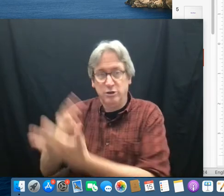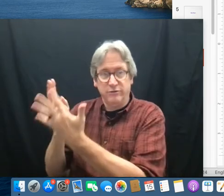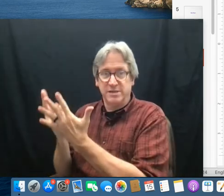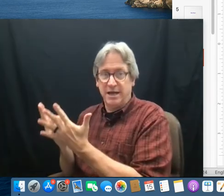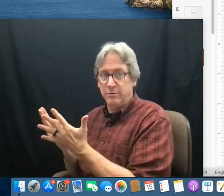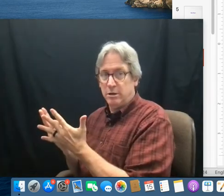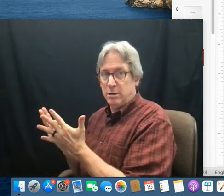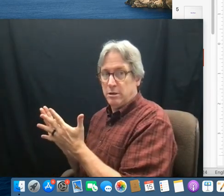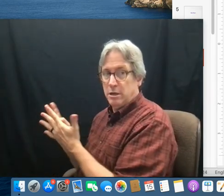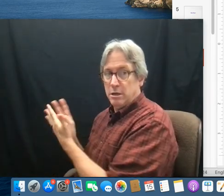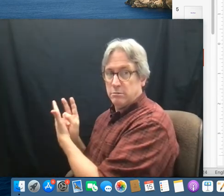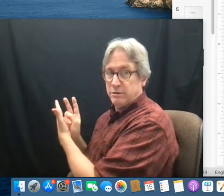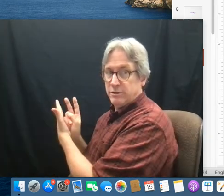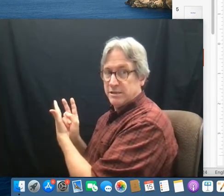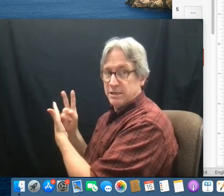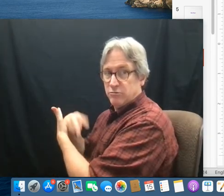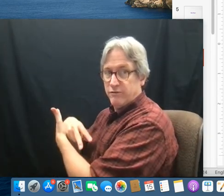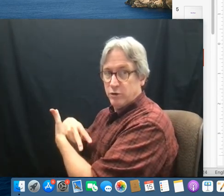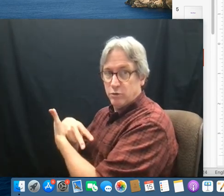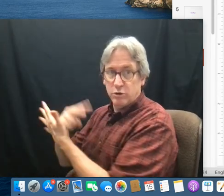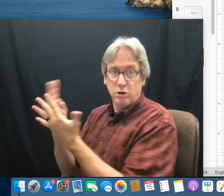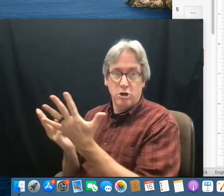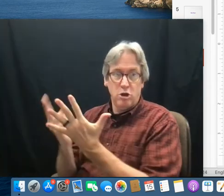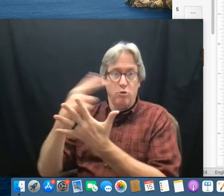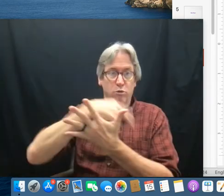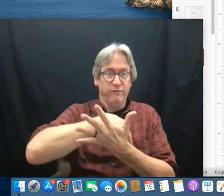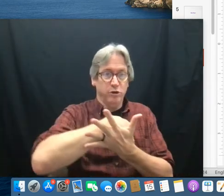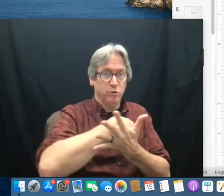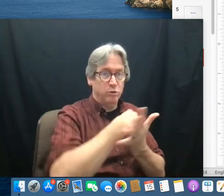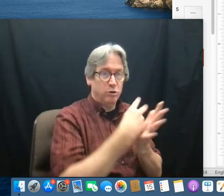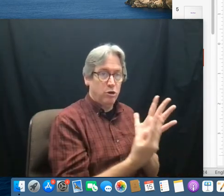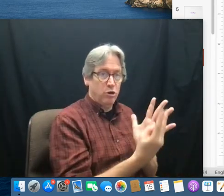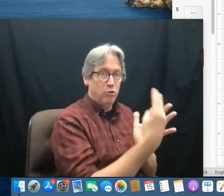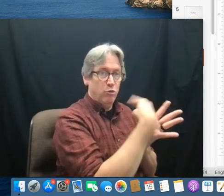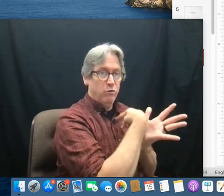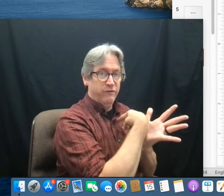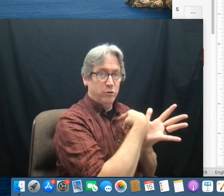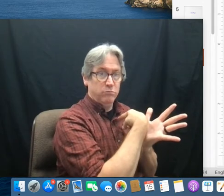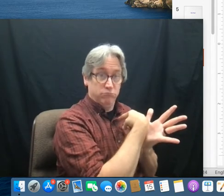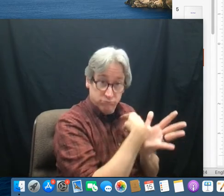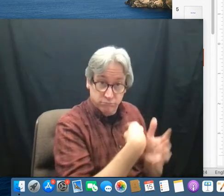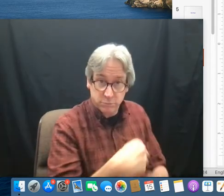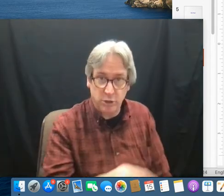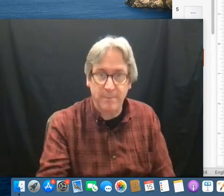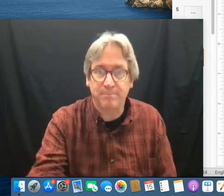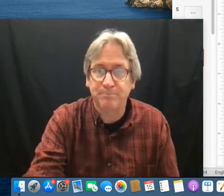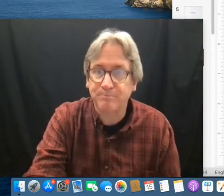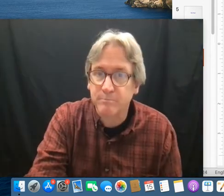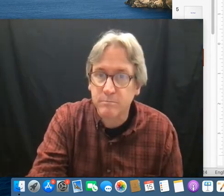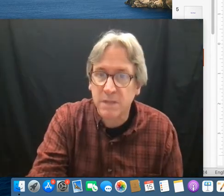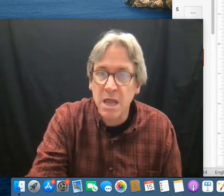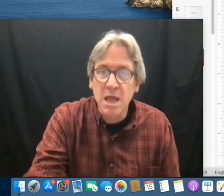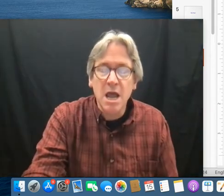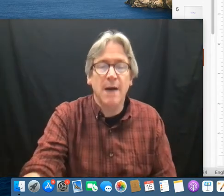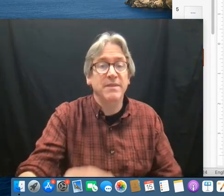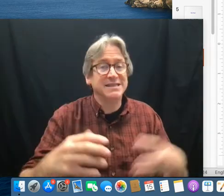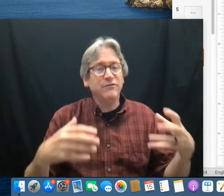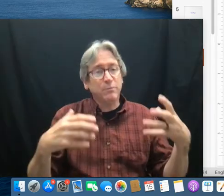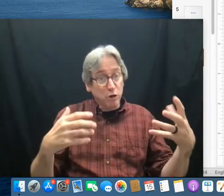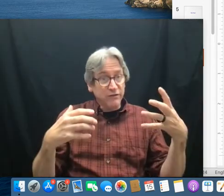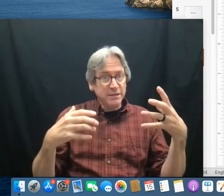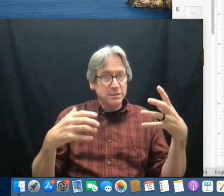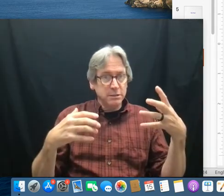Okay, I'll do it from the side. You can see review, review, review. Okay.